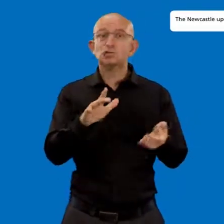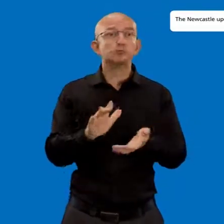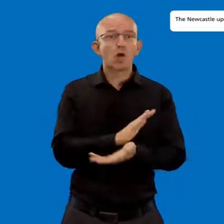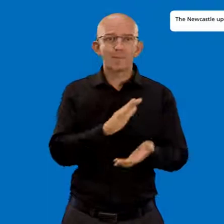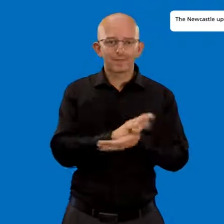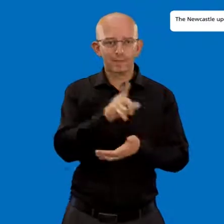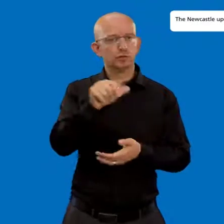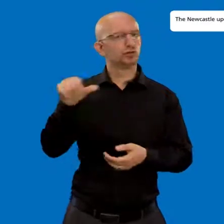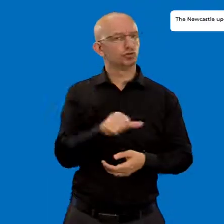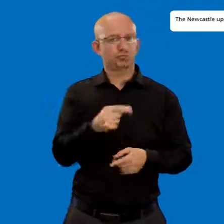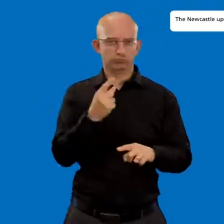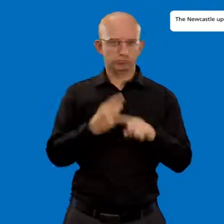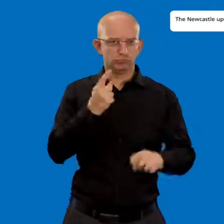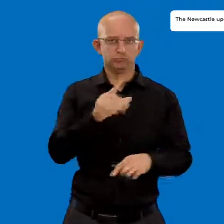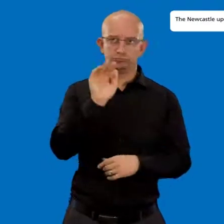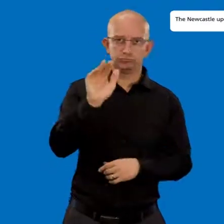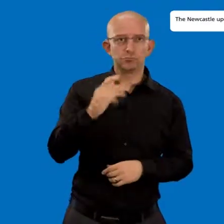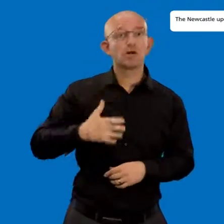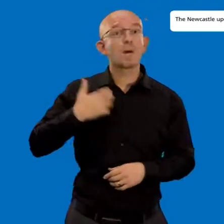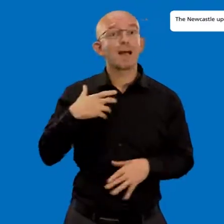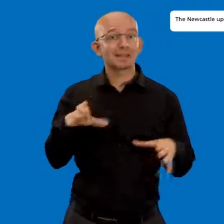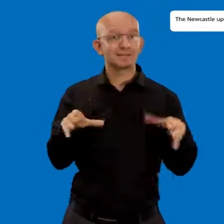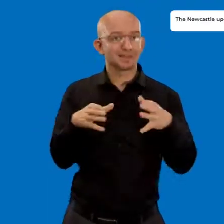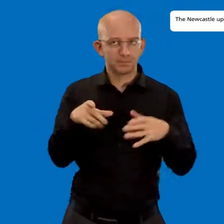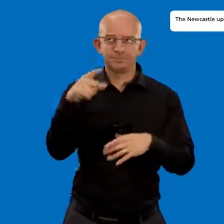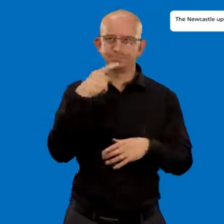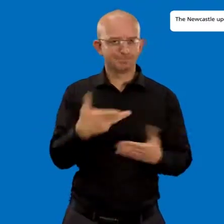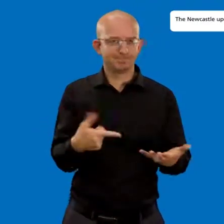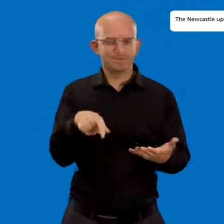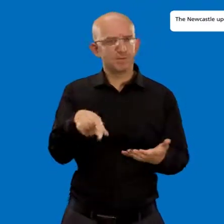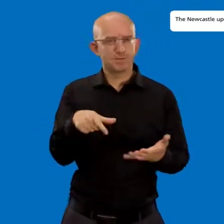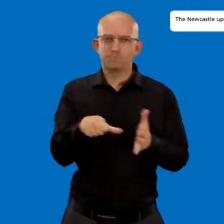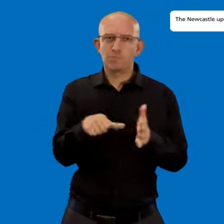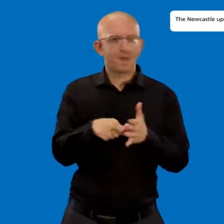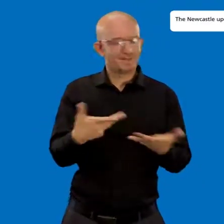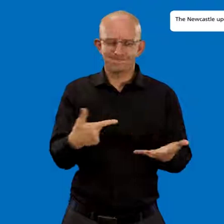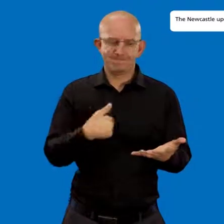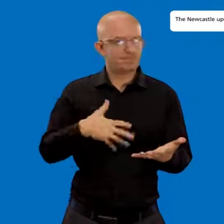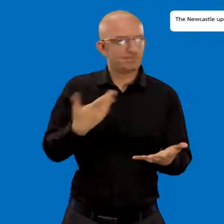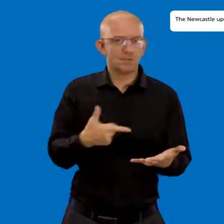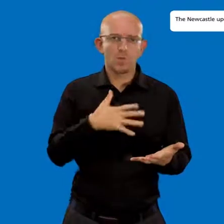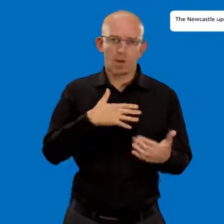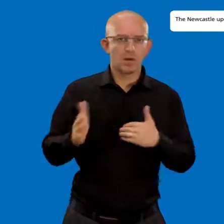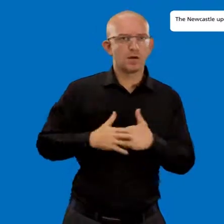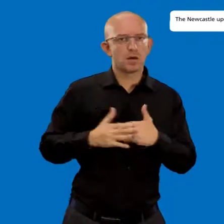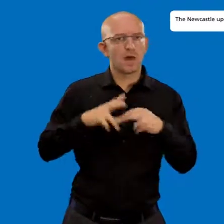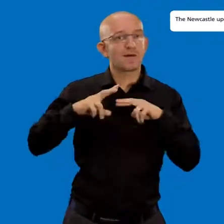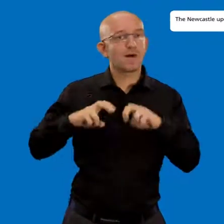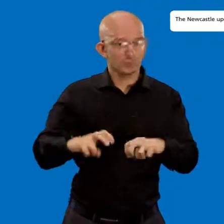your complaint, you should advise the complaints team of any unresolved issues and a further investigation will be